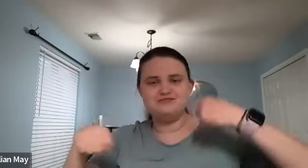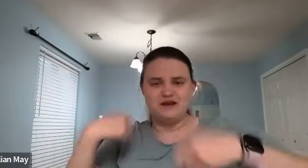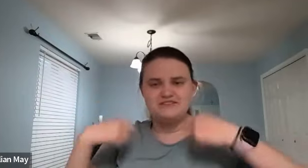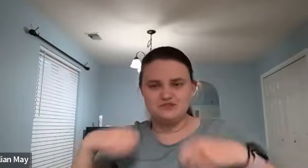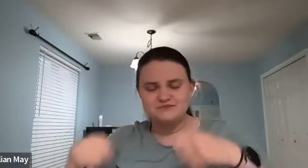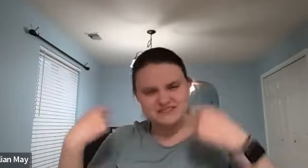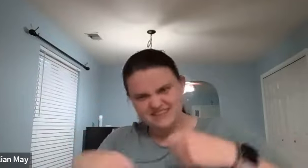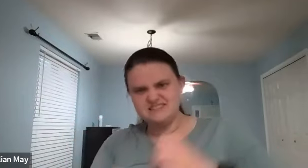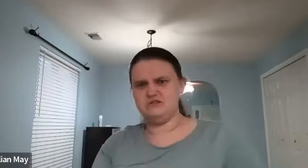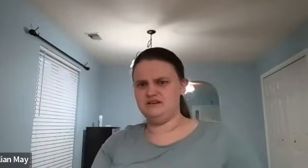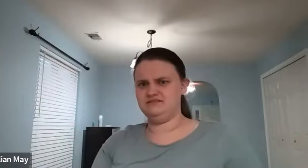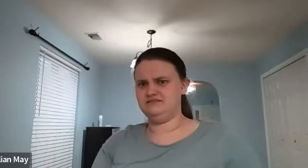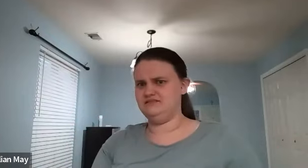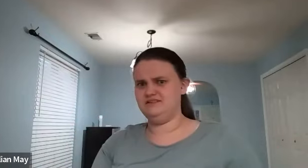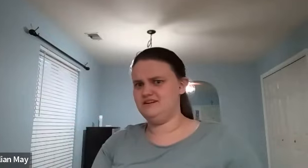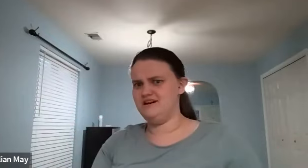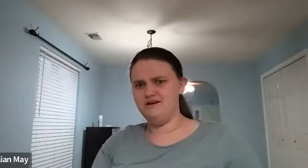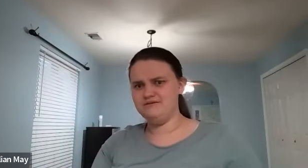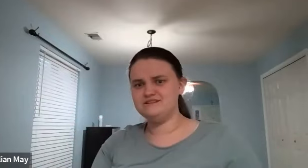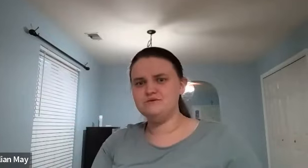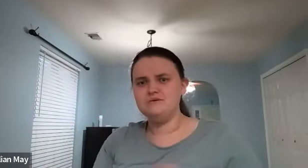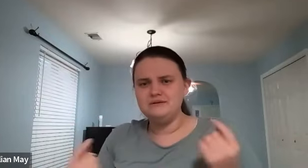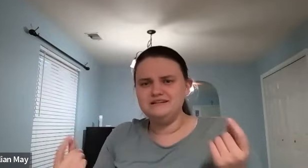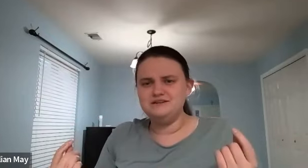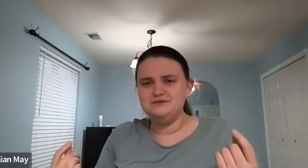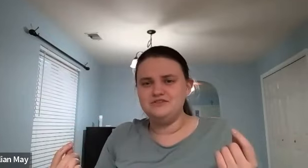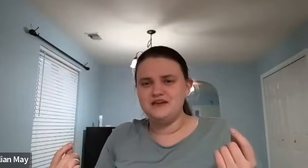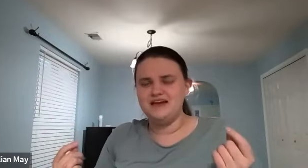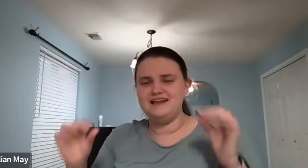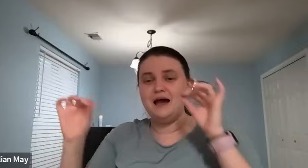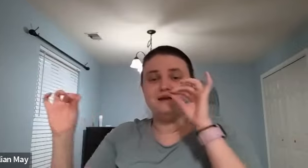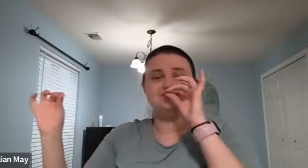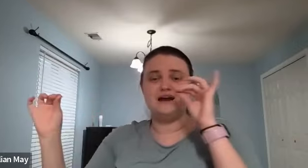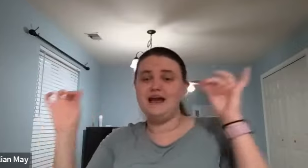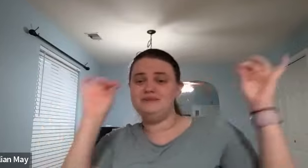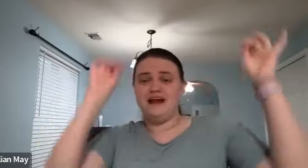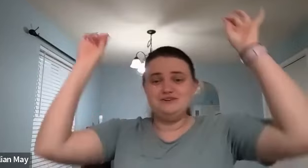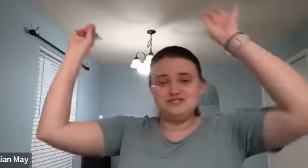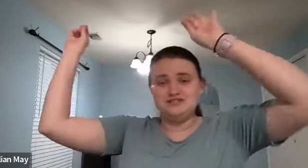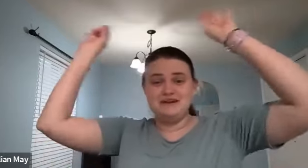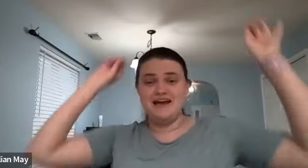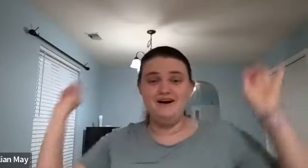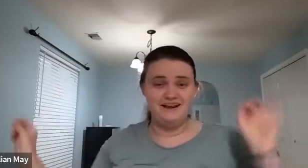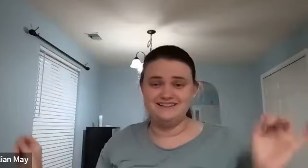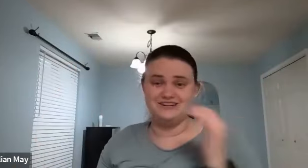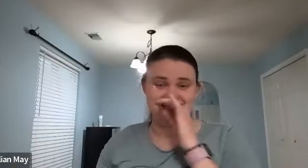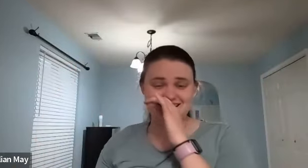playing the drums like this. And they're like, no. And I was like, well, what do I do with it? And then, I was just doing all kinds of crazy things